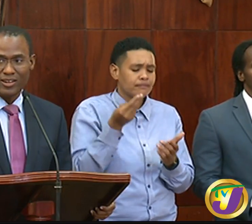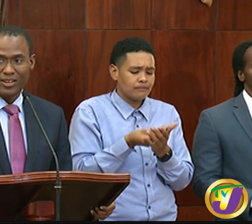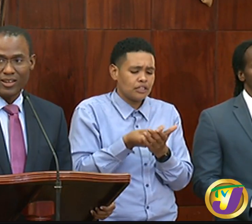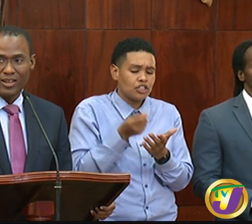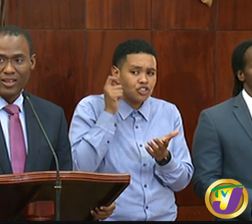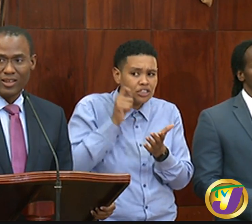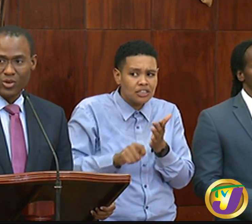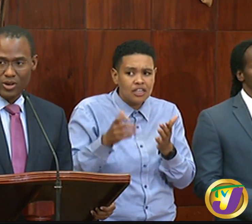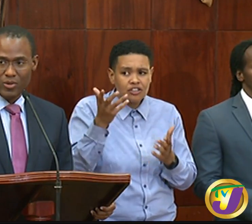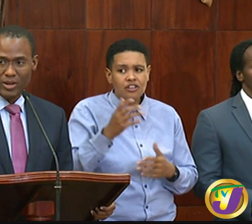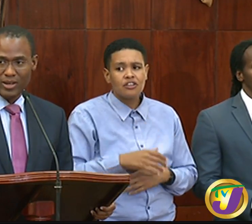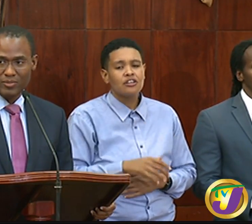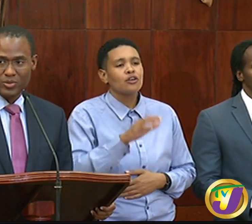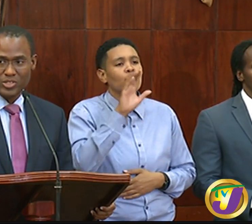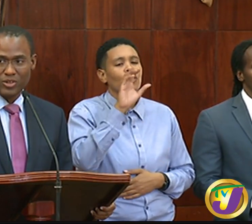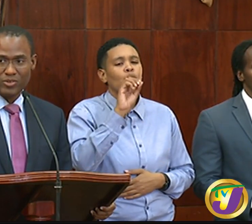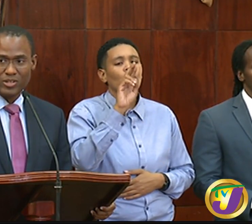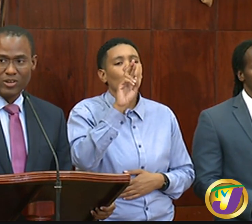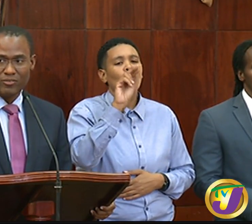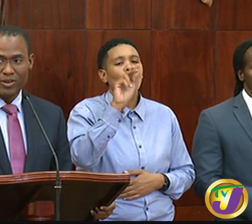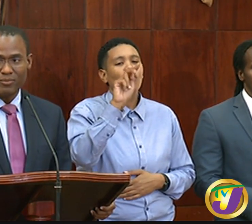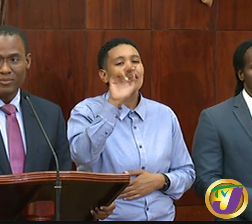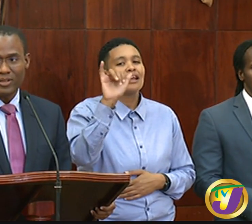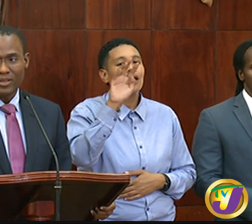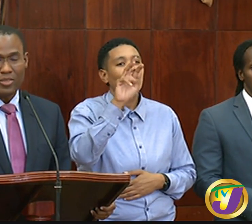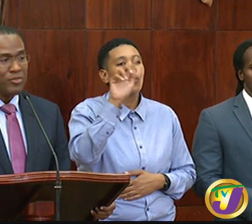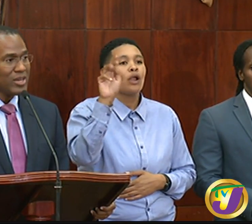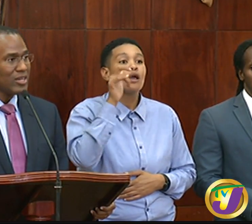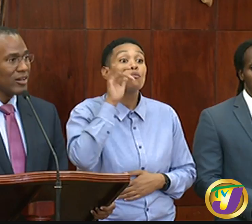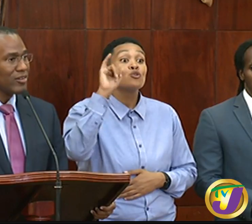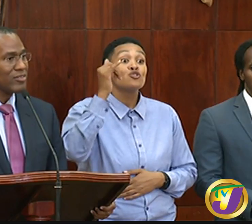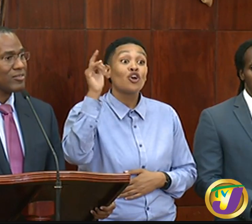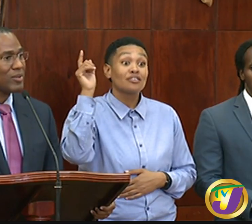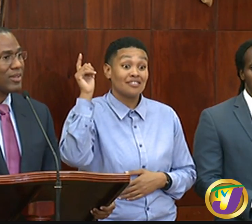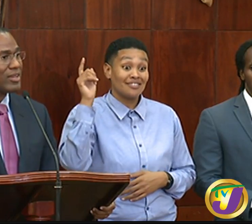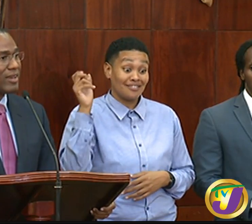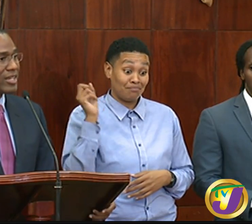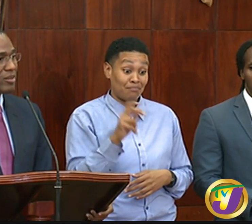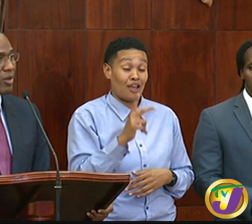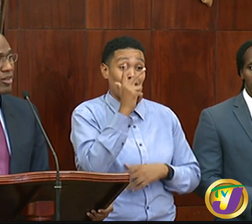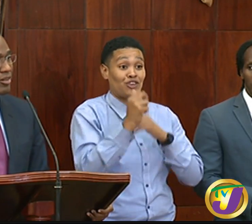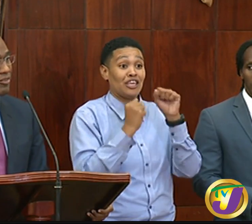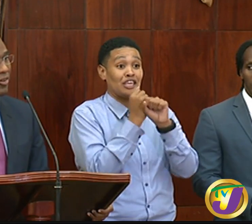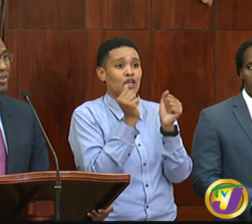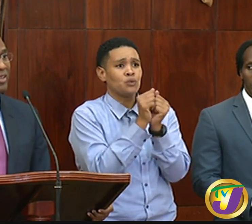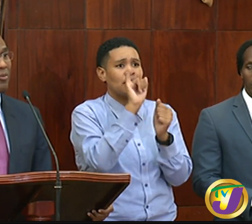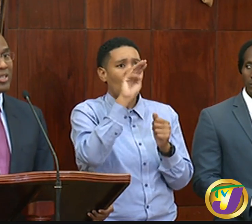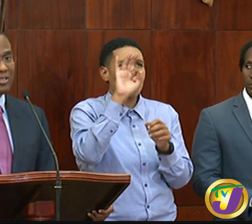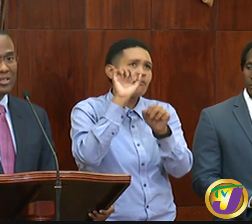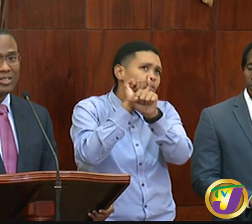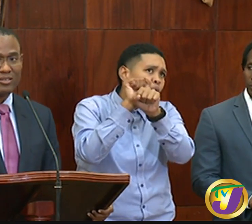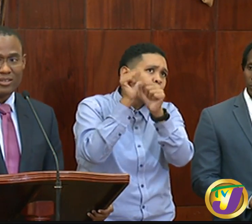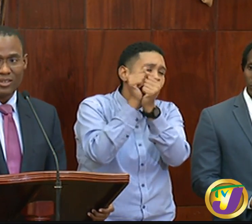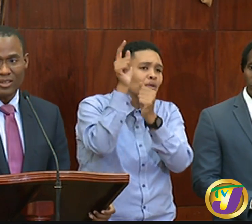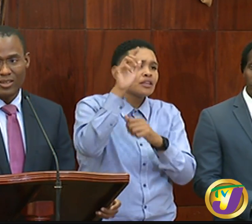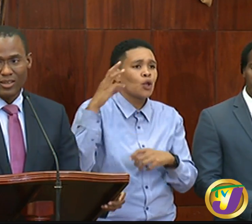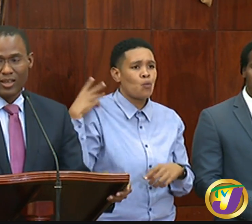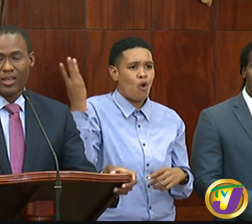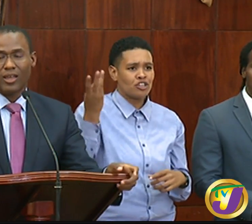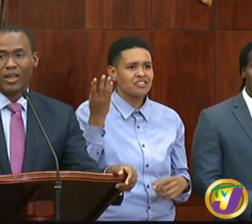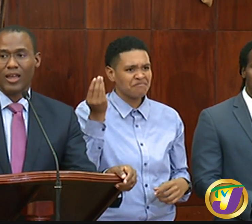Secretary, Courtney Williams, who just returned from 3 years with the International Monetary Fund in Washington,